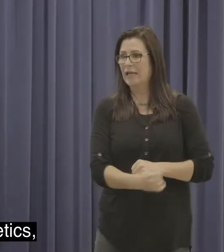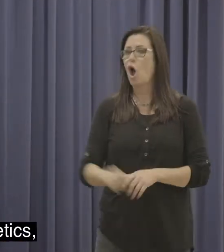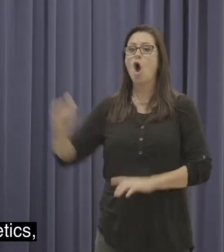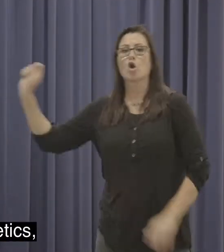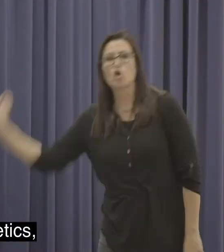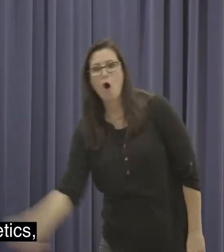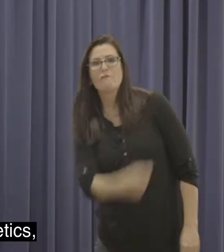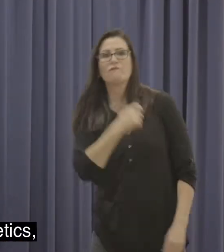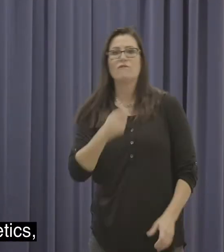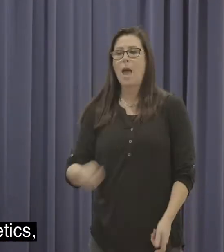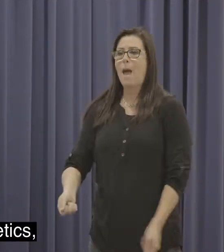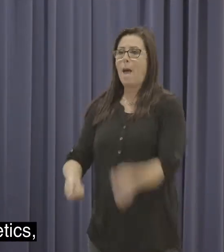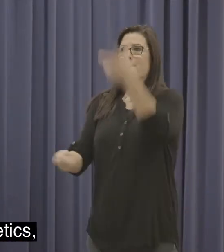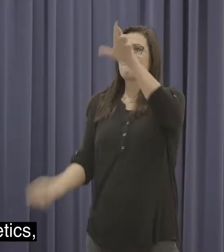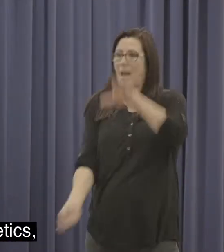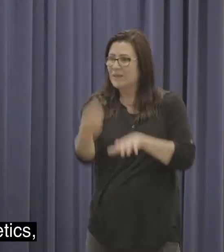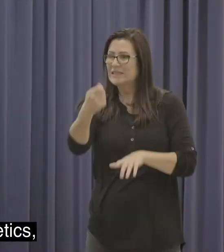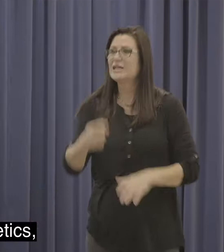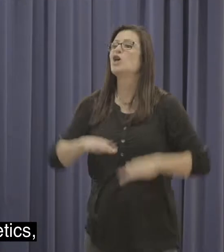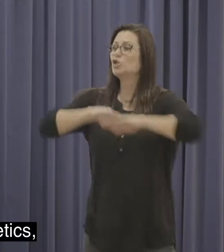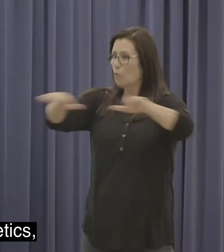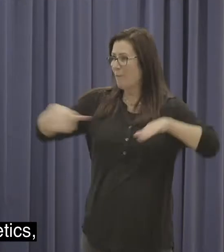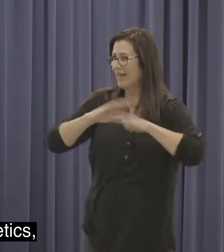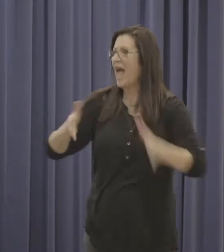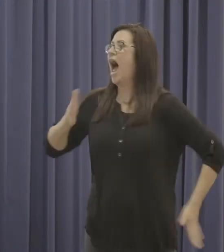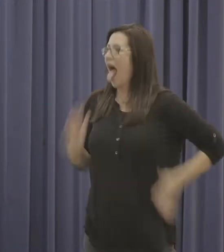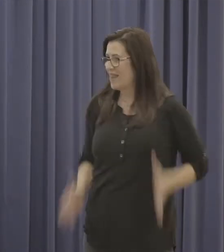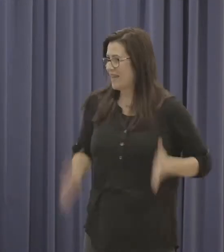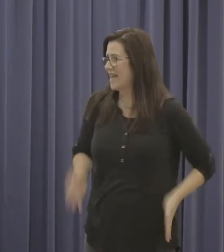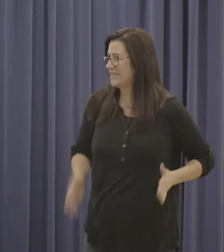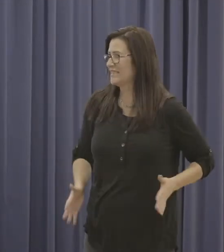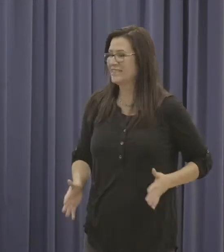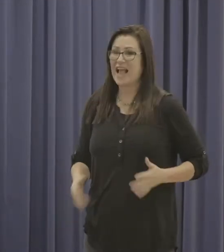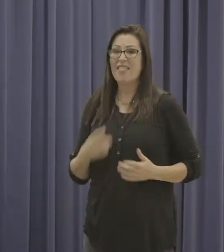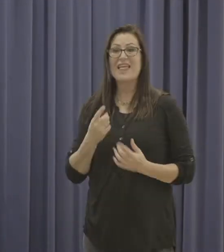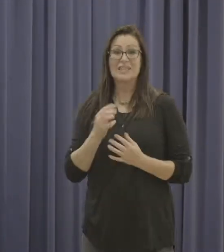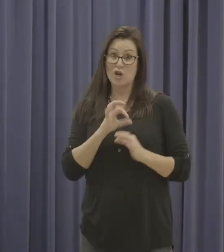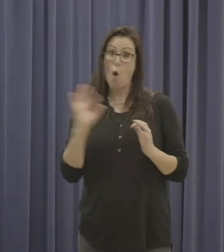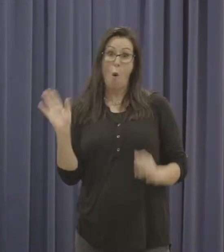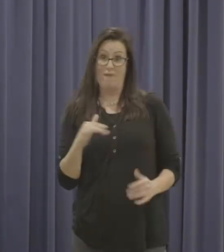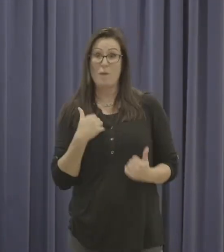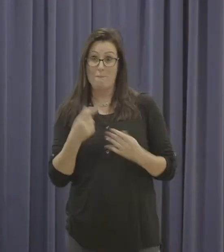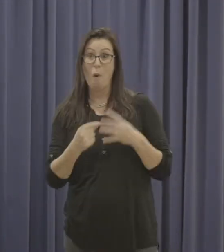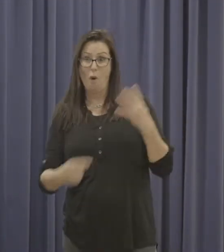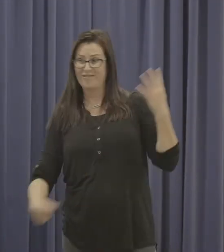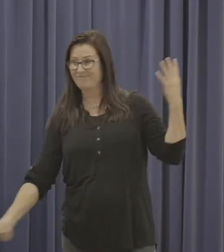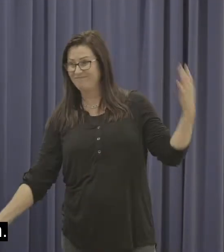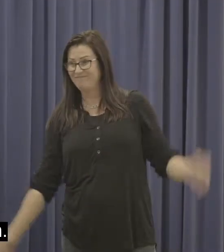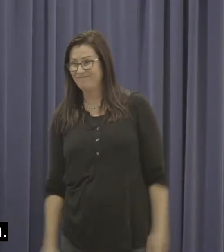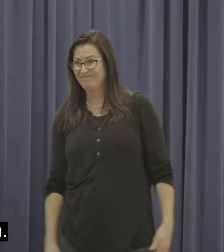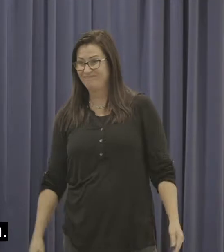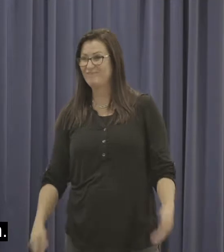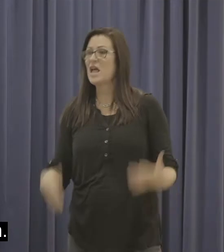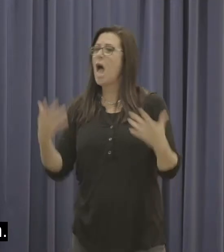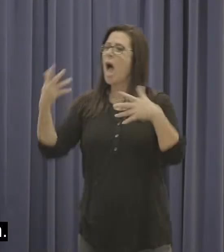golf, badminton, swimming, athletics, that's just to name a few. It might